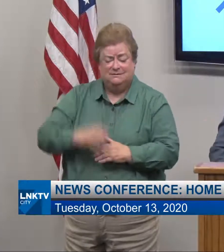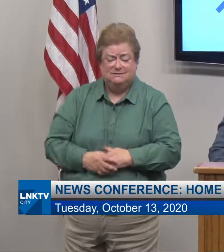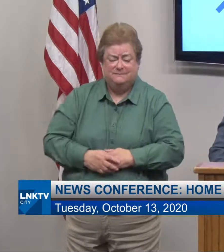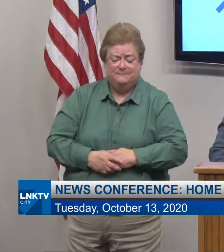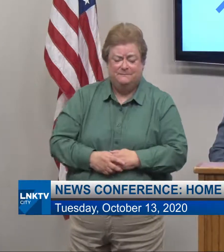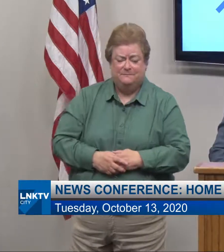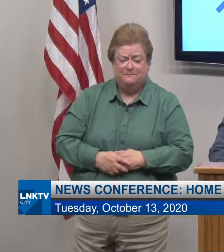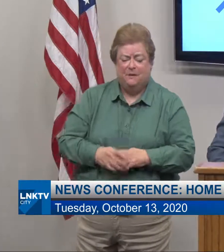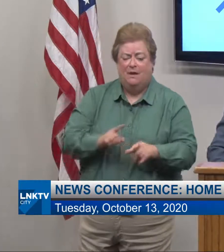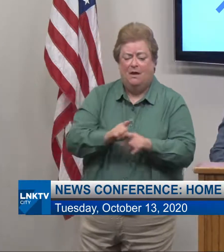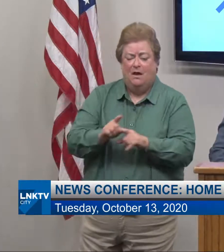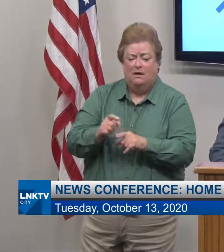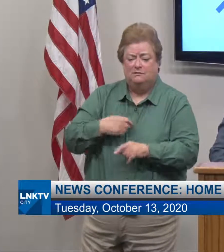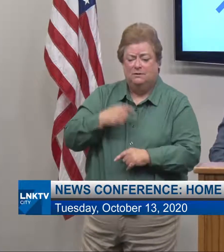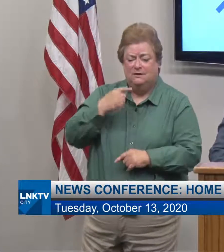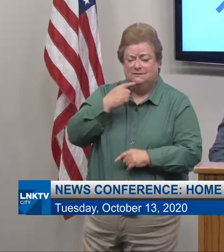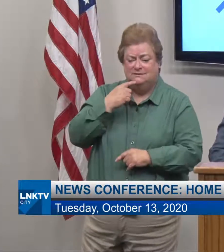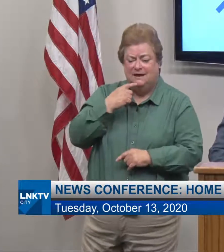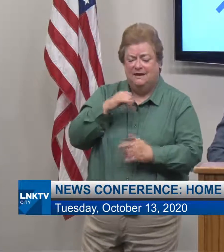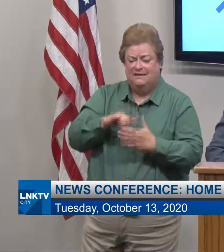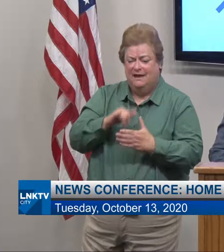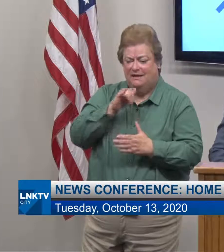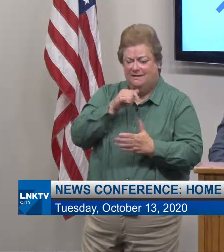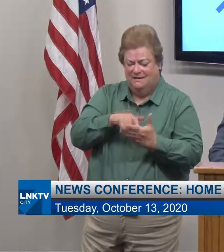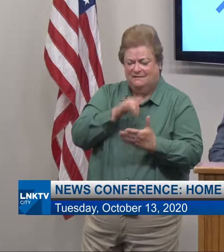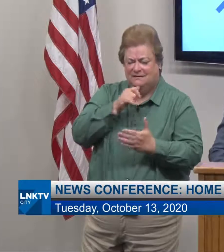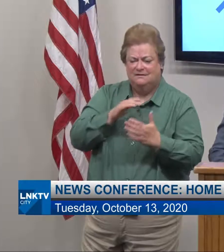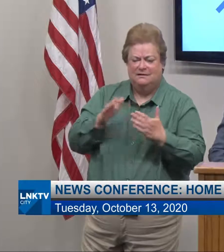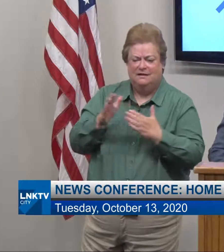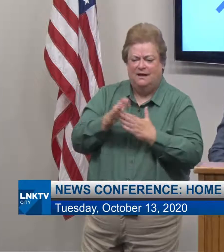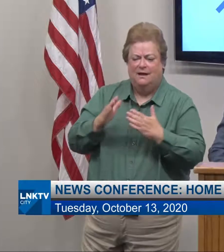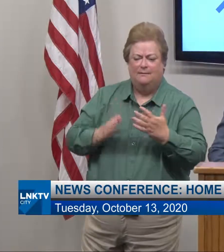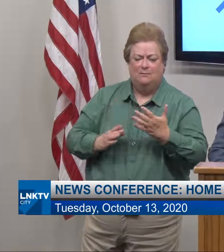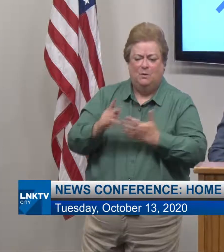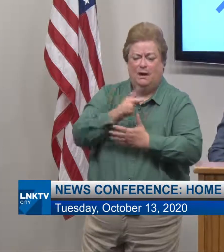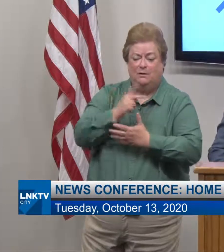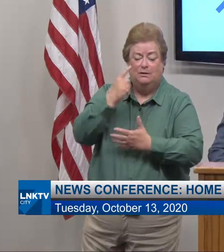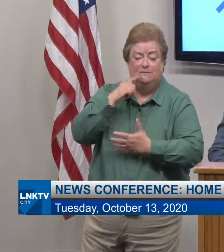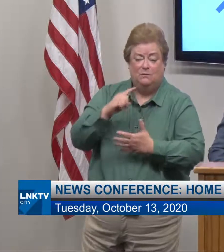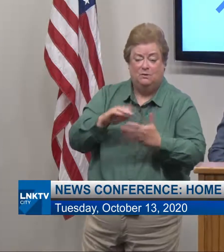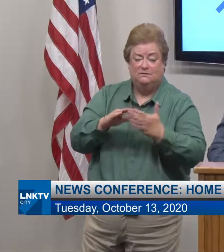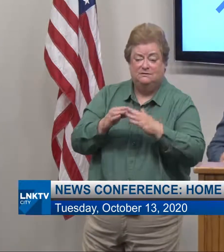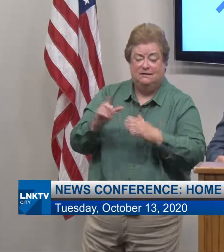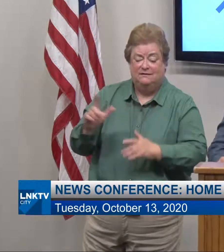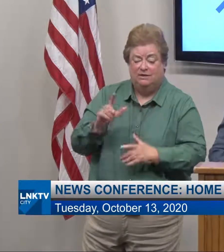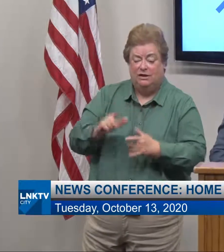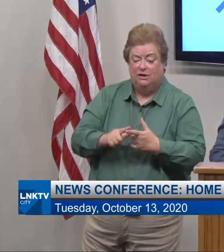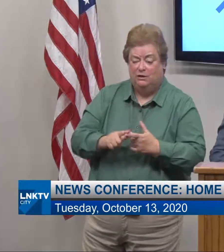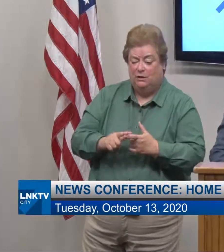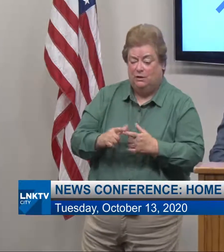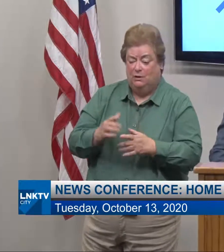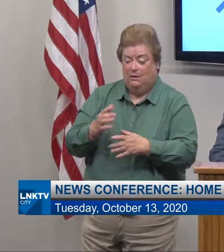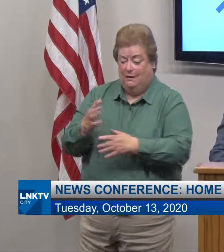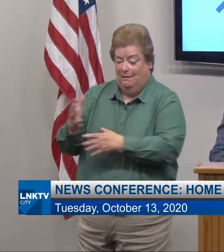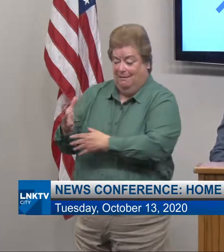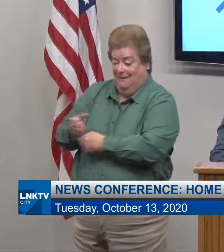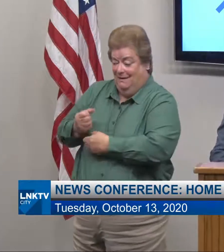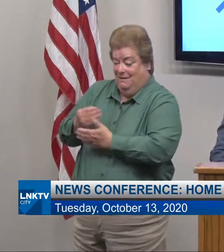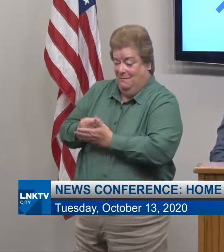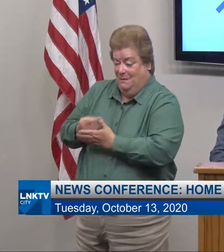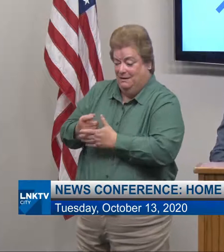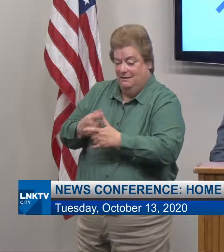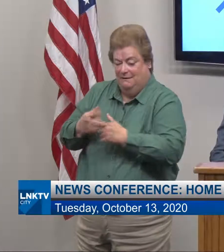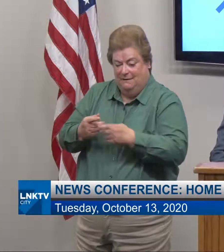And let me also say that I know that this will be a top priority of the city of Lincoln to get this money out and to use